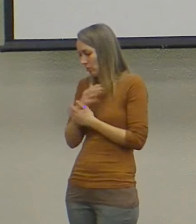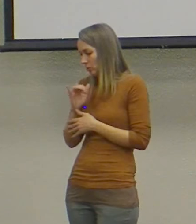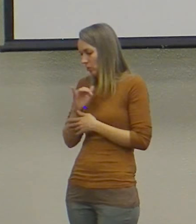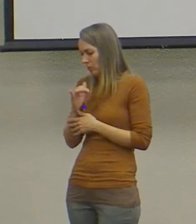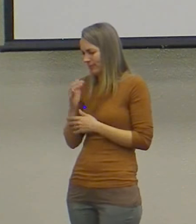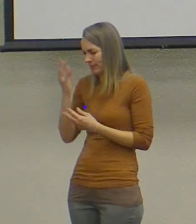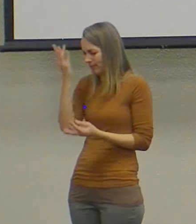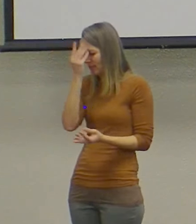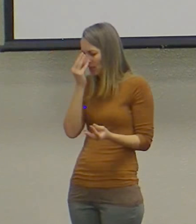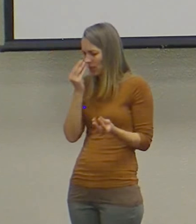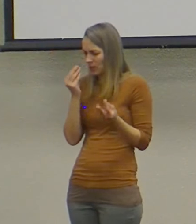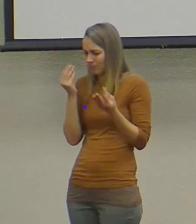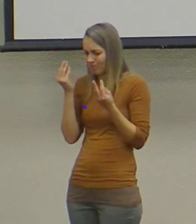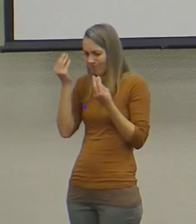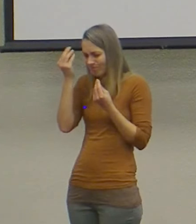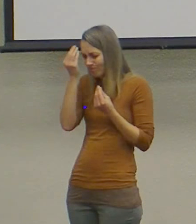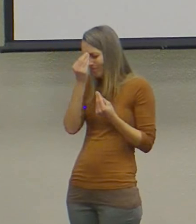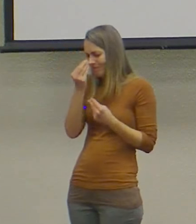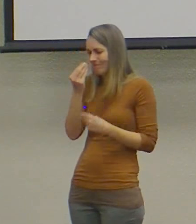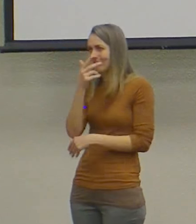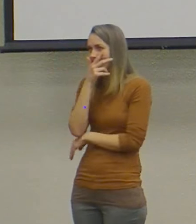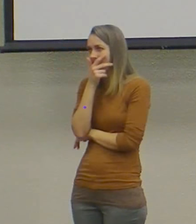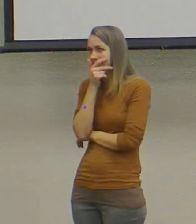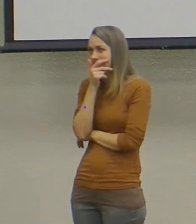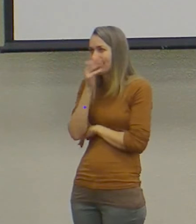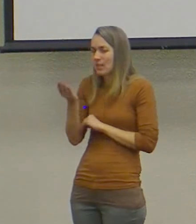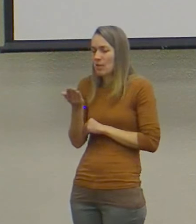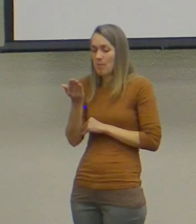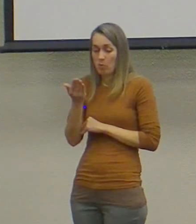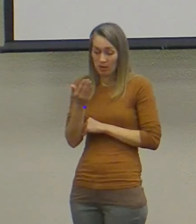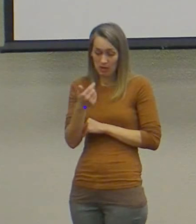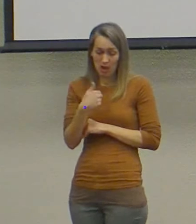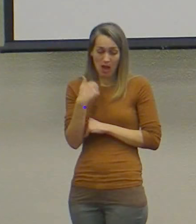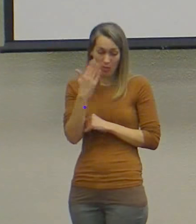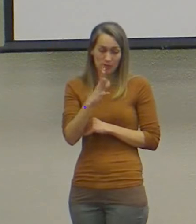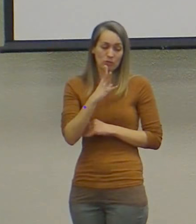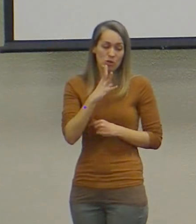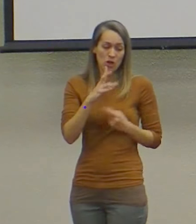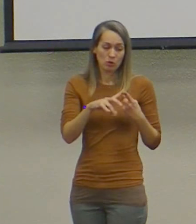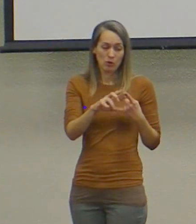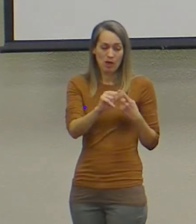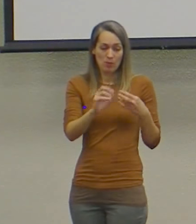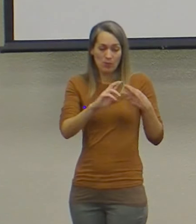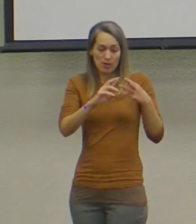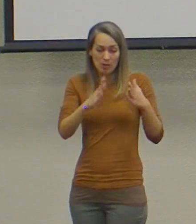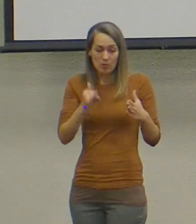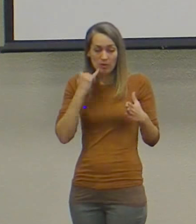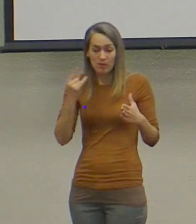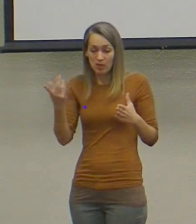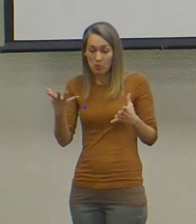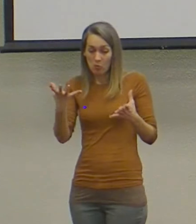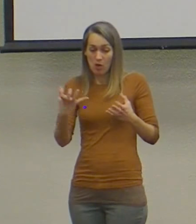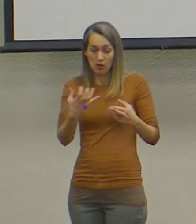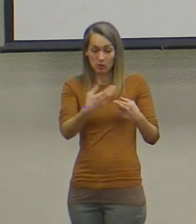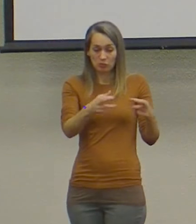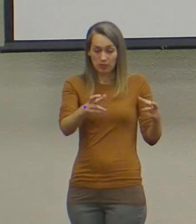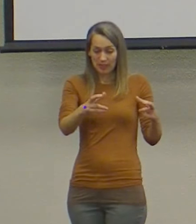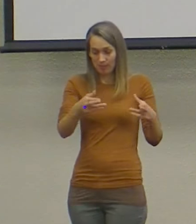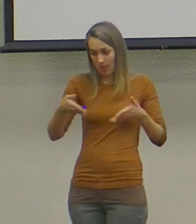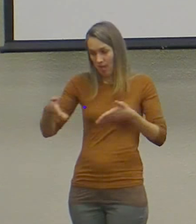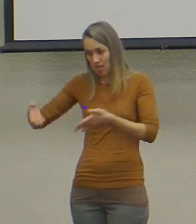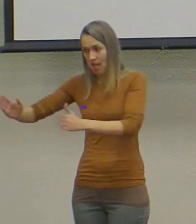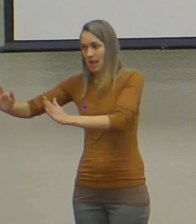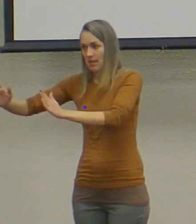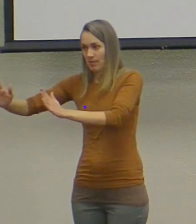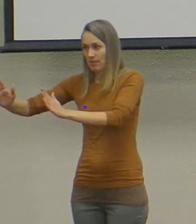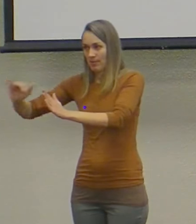this through. And he says, and so in the morning, I'll talk to the other redeemer. If he wants to redeem, good, let him redeem.